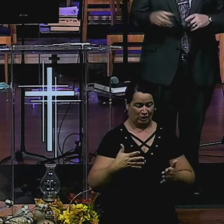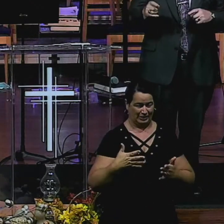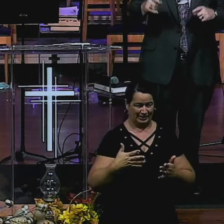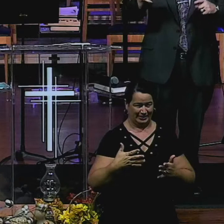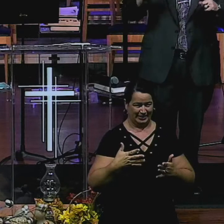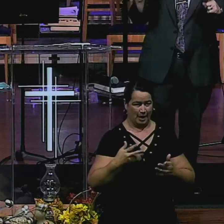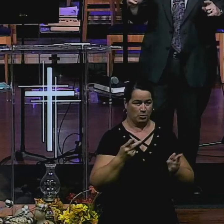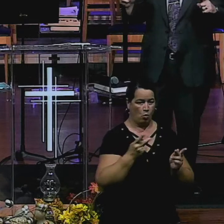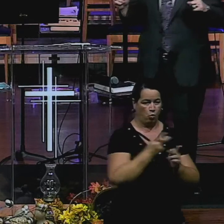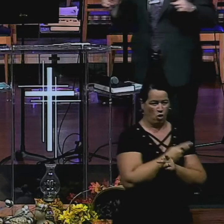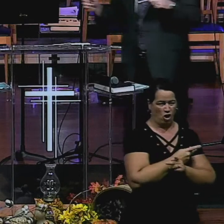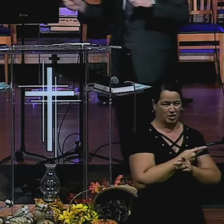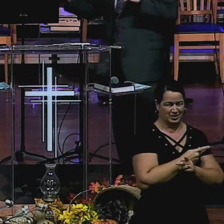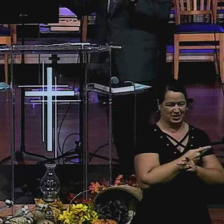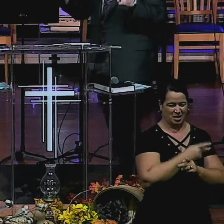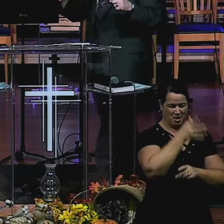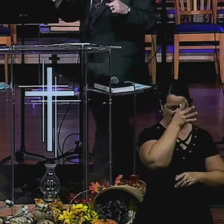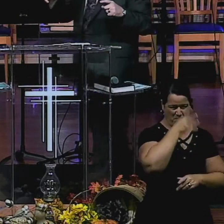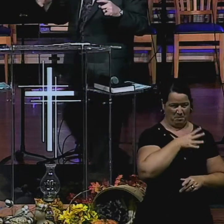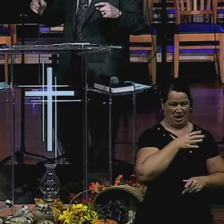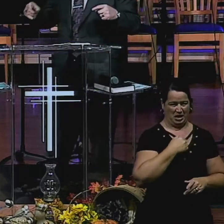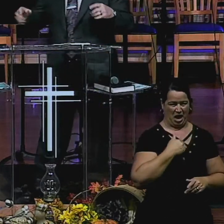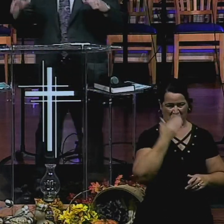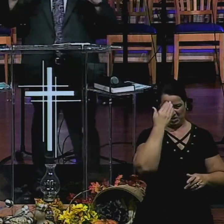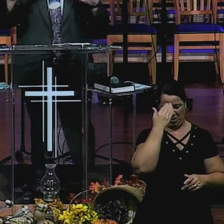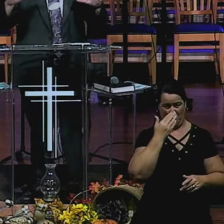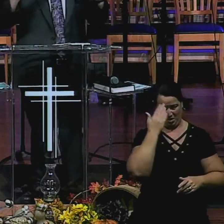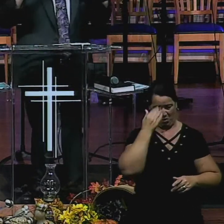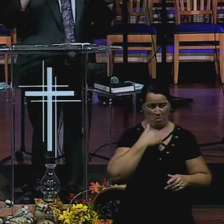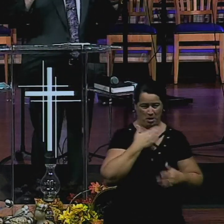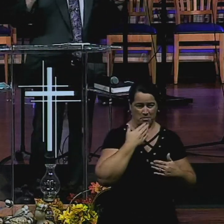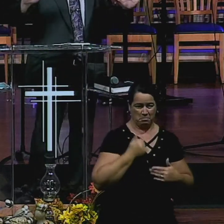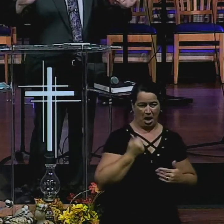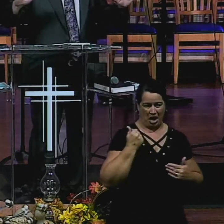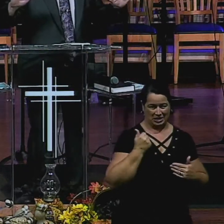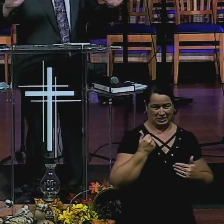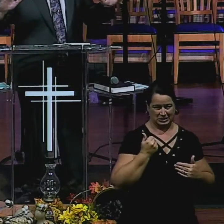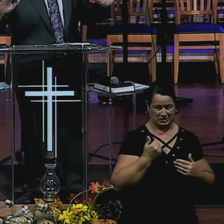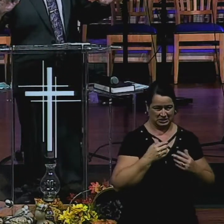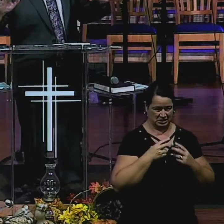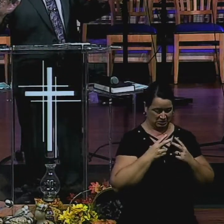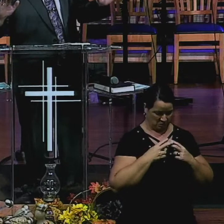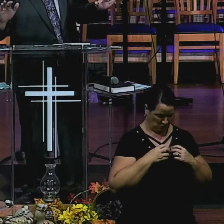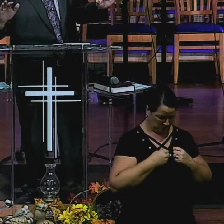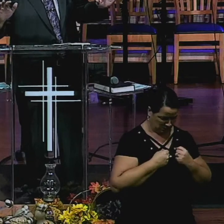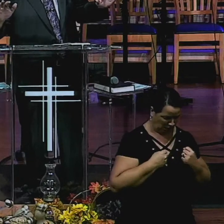know because I know me better than I know you. I can't crawl inside your heart, know your wickedness. Mine is enough. Yuck.